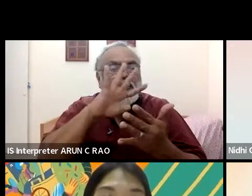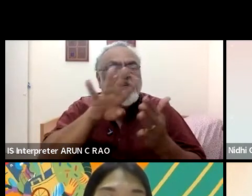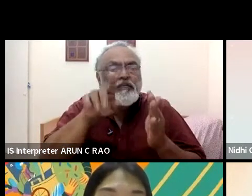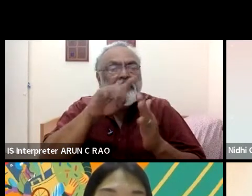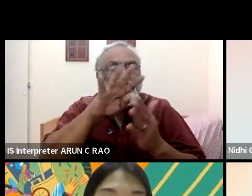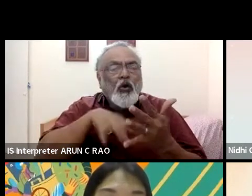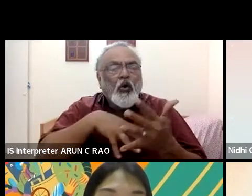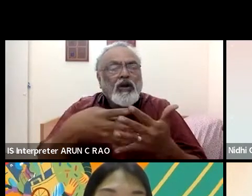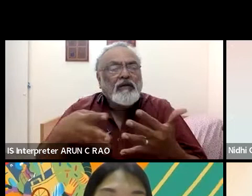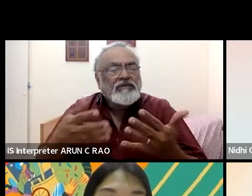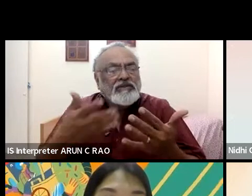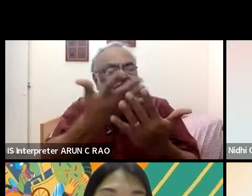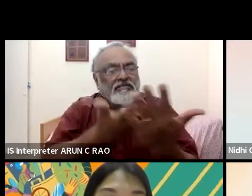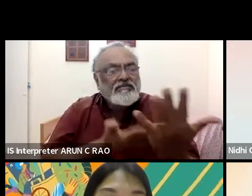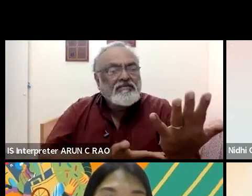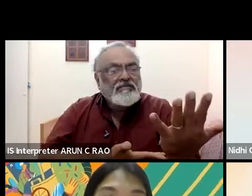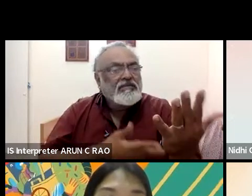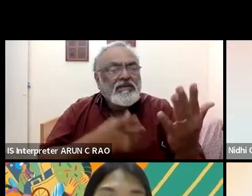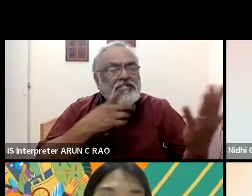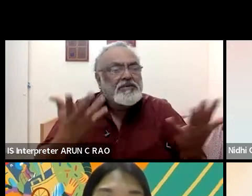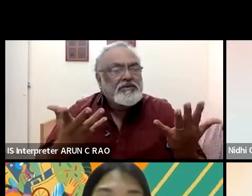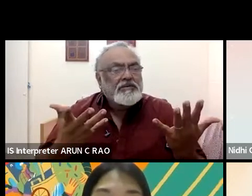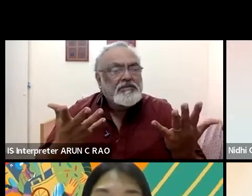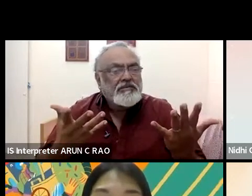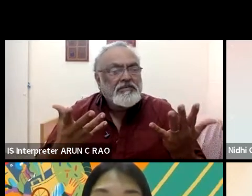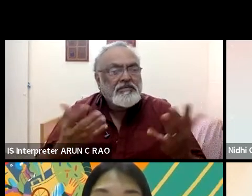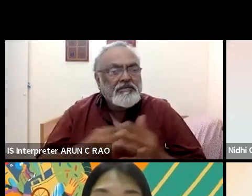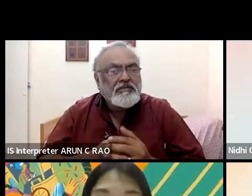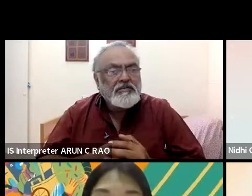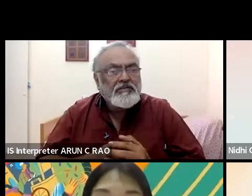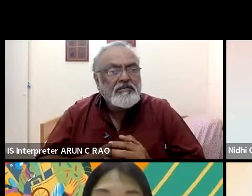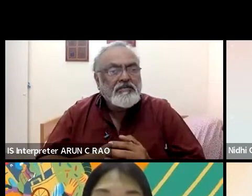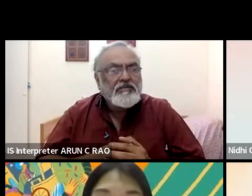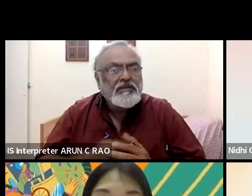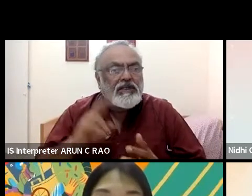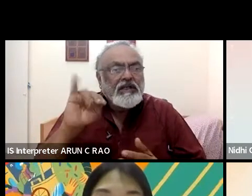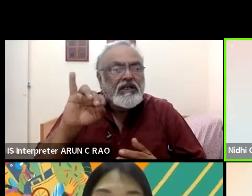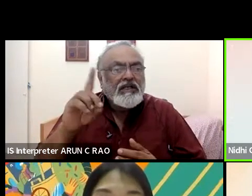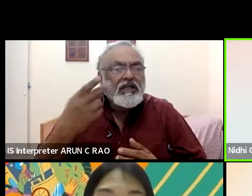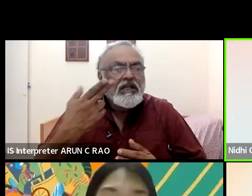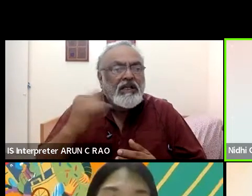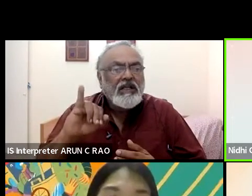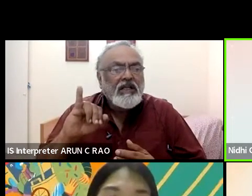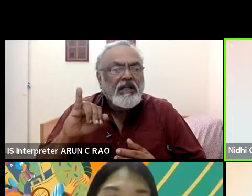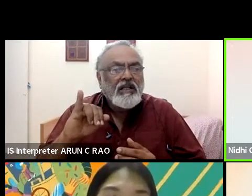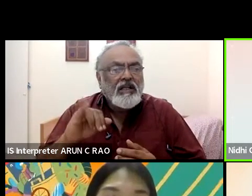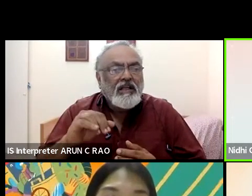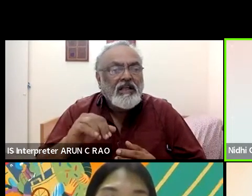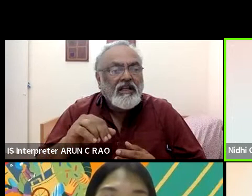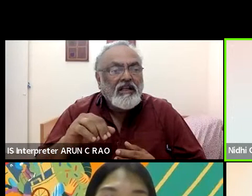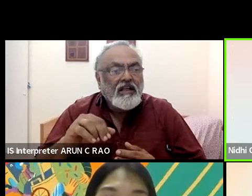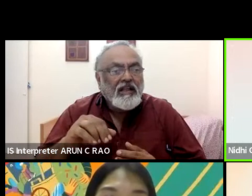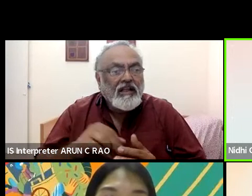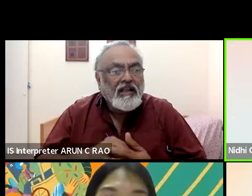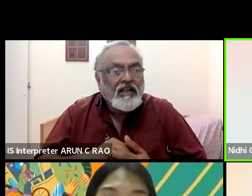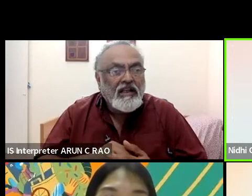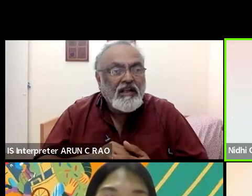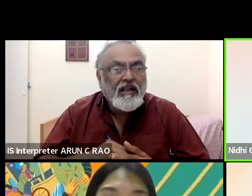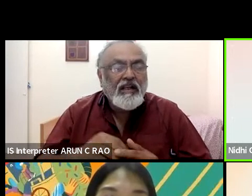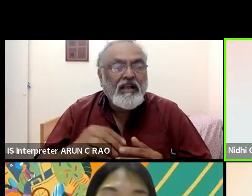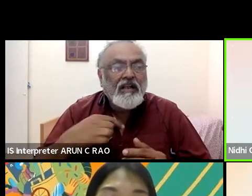Perhaps someone we've not heard from. So Nidhi, would you like to come in on that? So I was just smiling because we do have